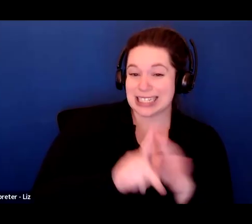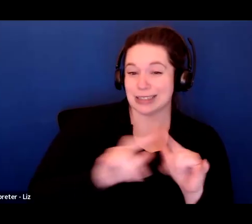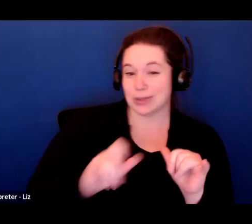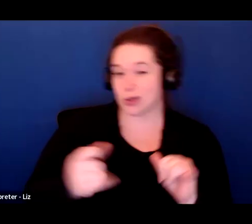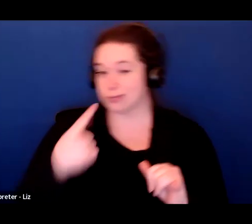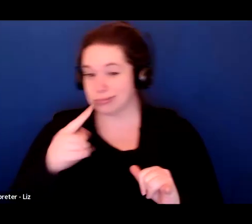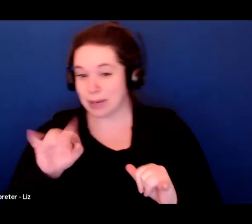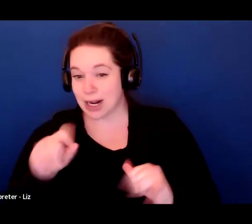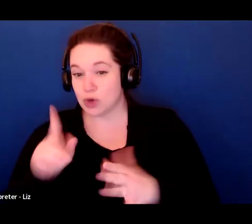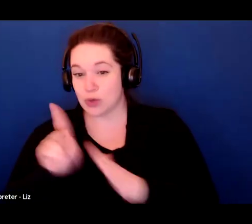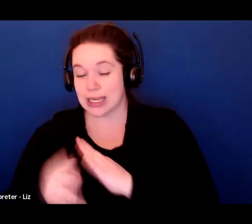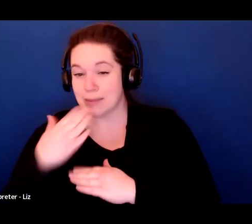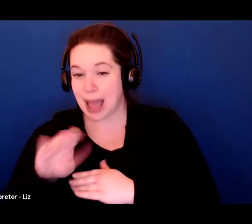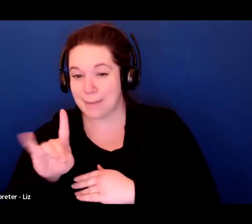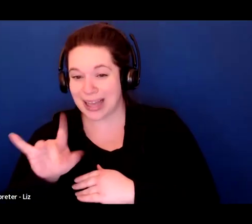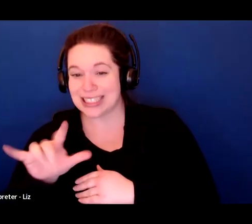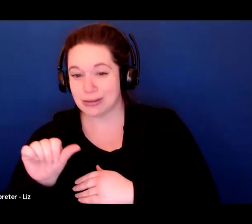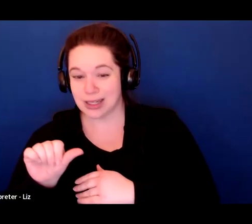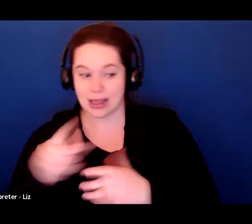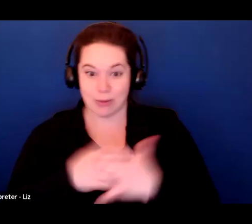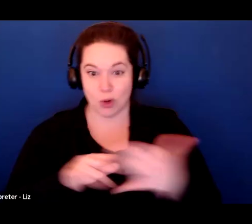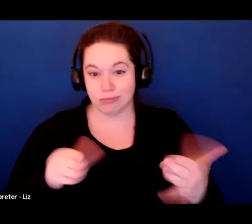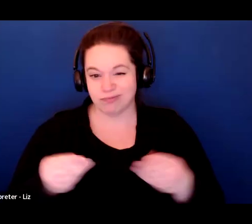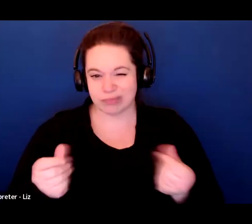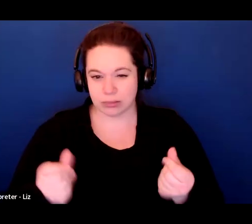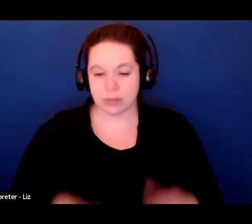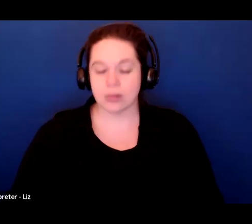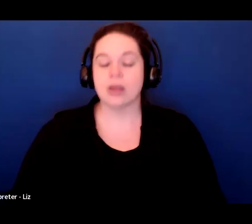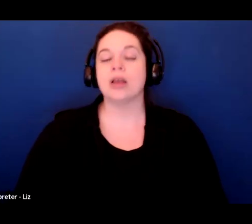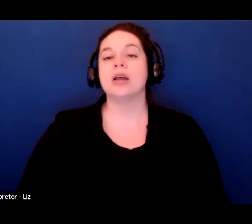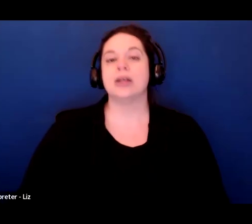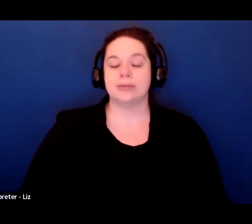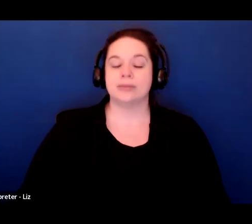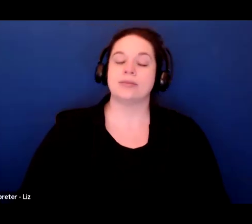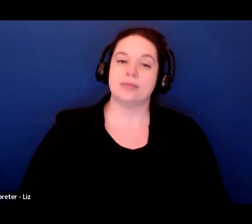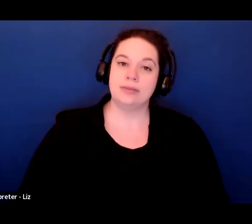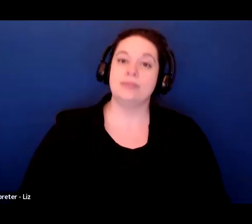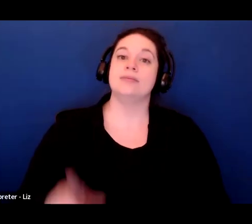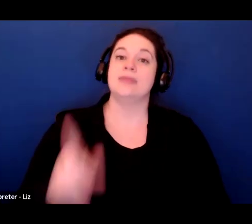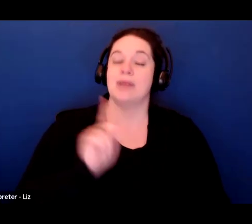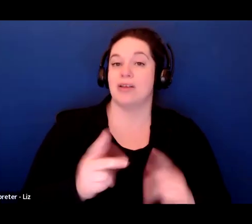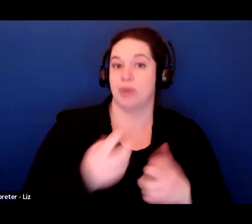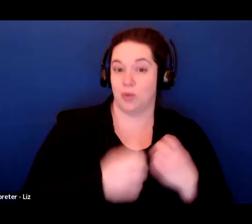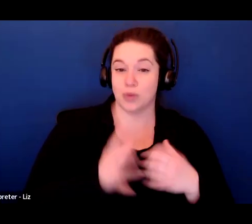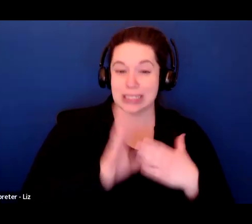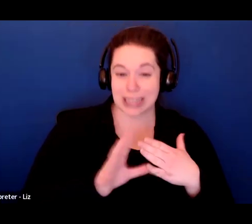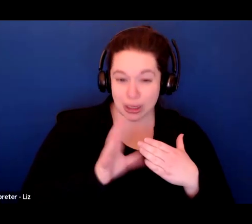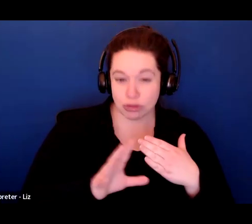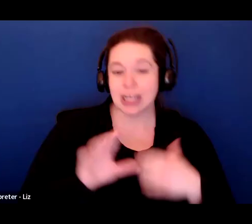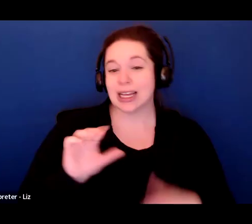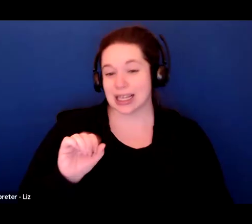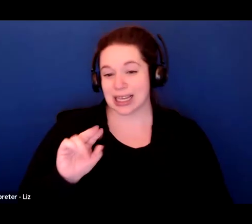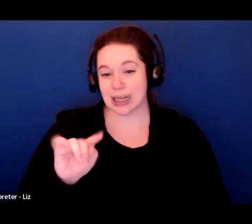what happens. So when you're taking antibiotics, oftentimes if people have problems with diarrhea with antibiotics, even with a